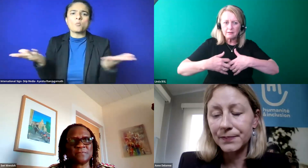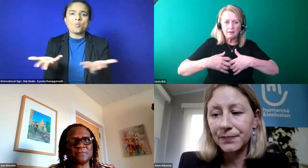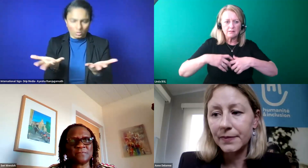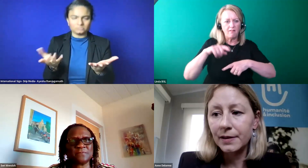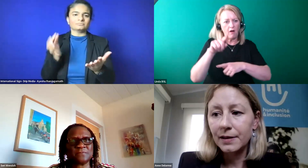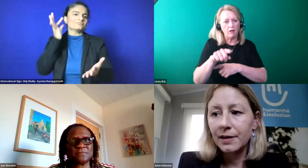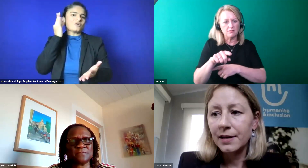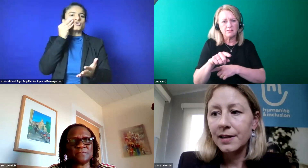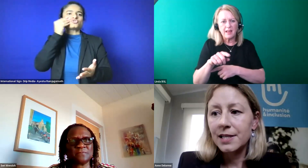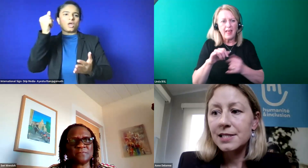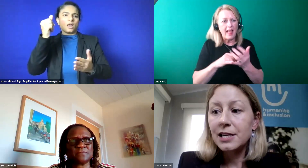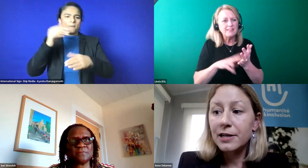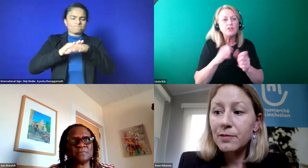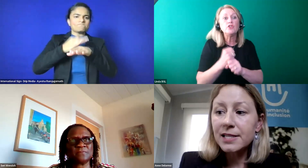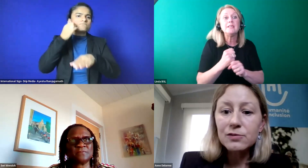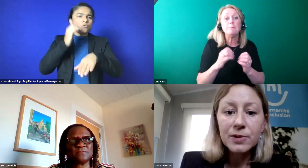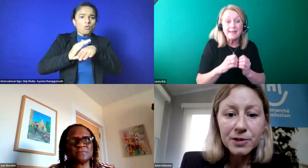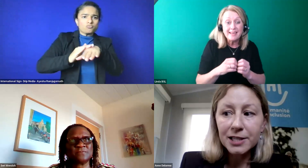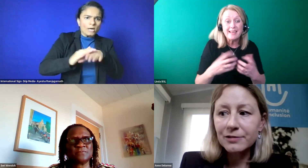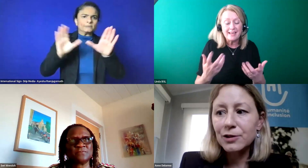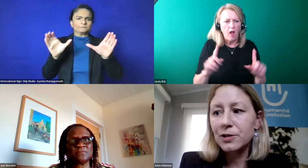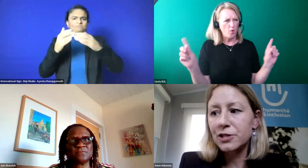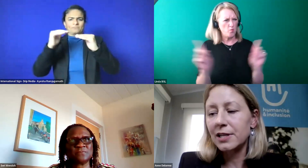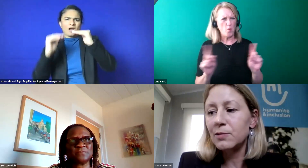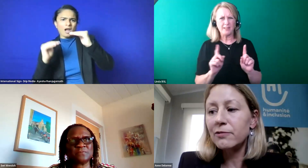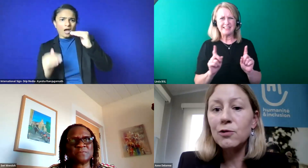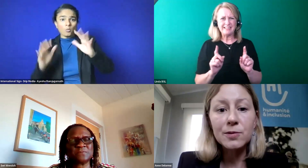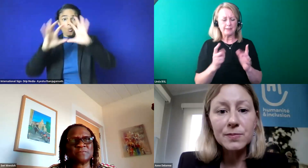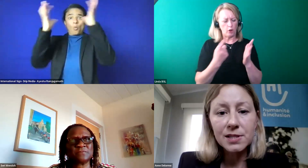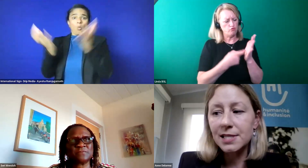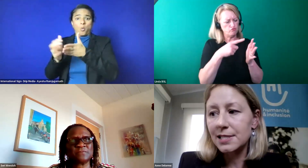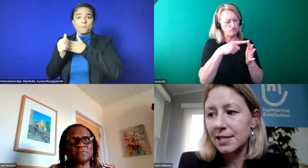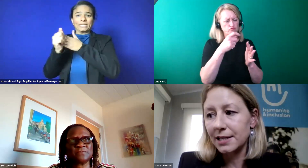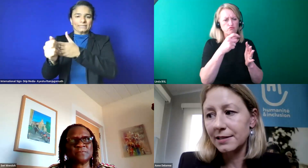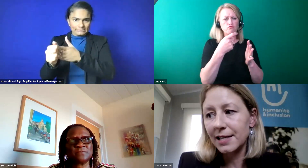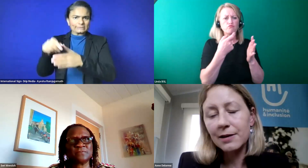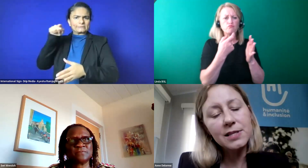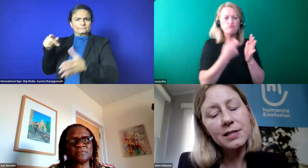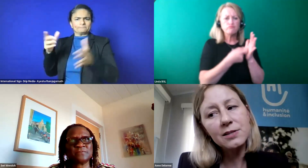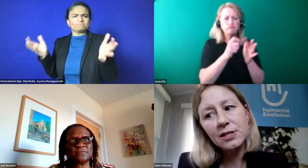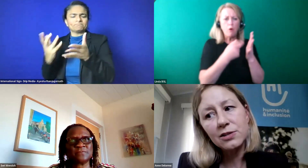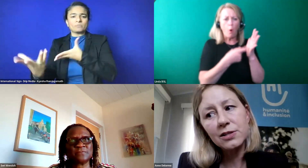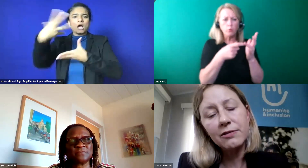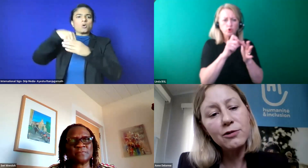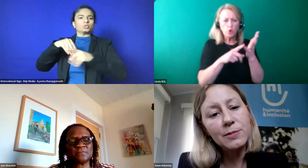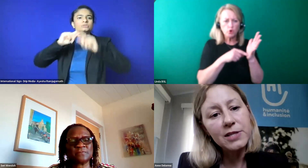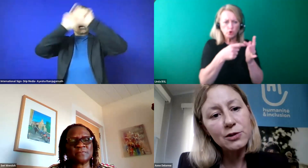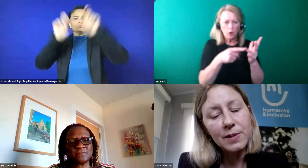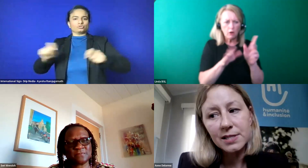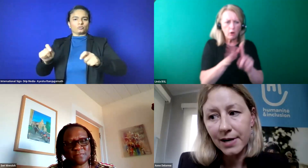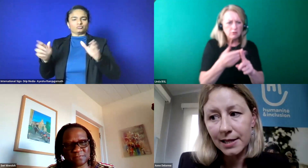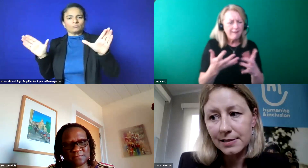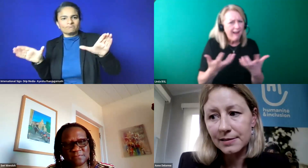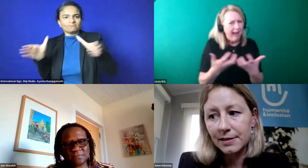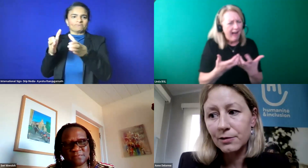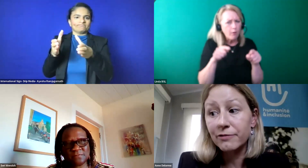programming. Seri, what is reproductive coercion and what forms does it take? And how is it considered a form of